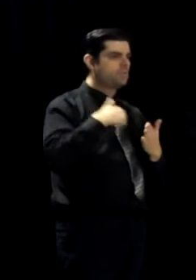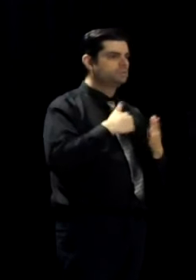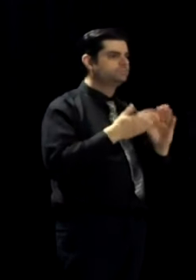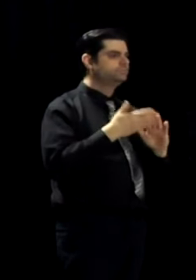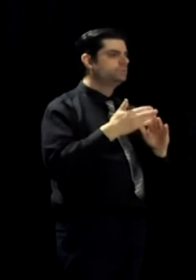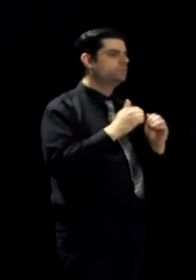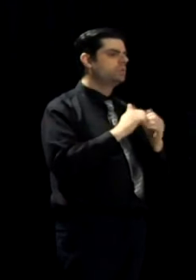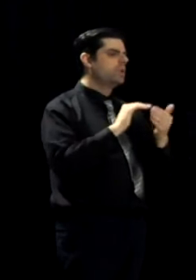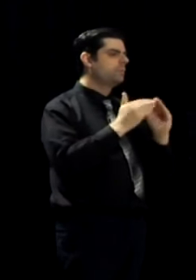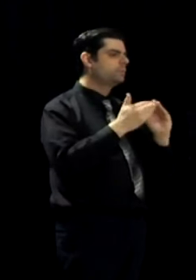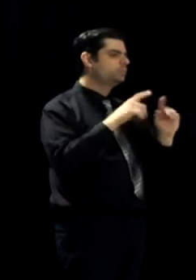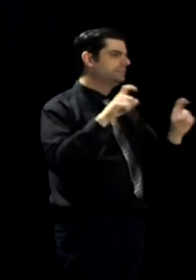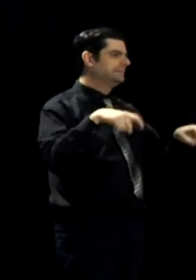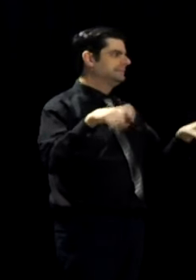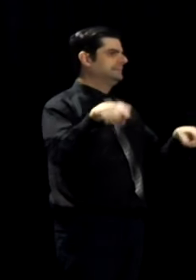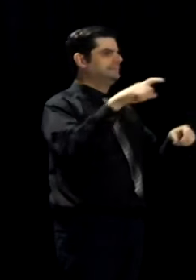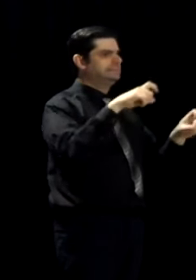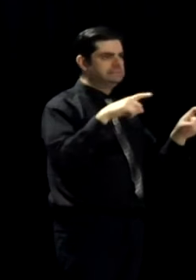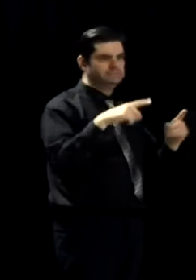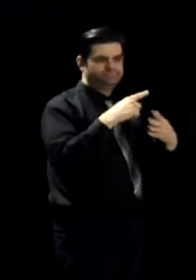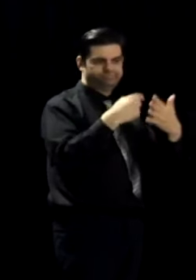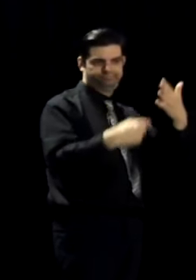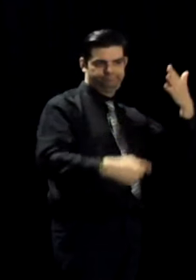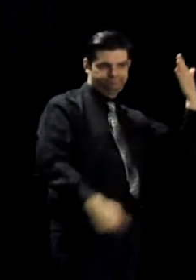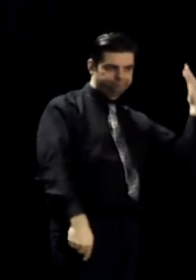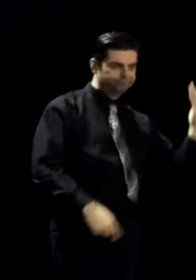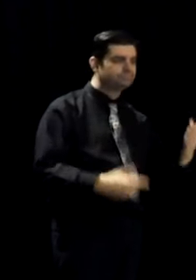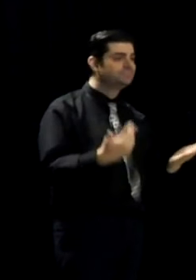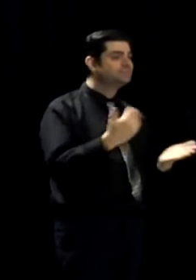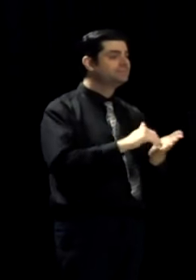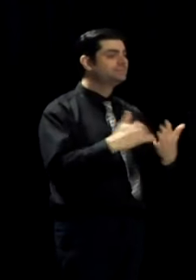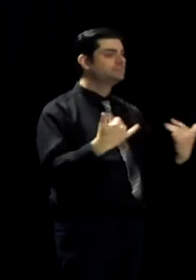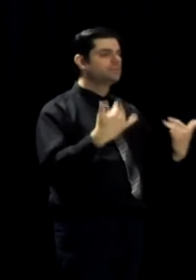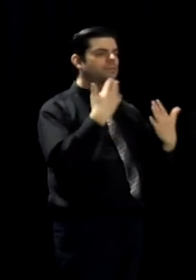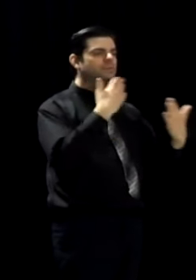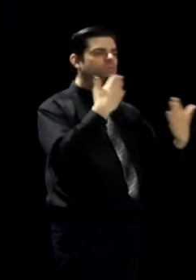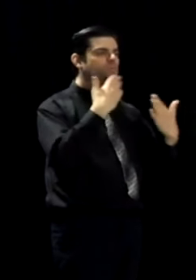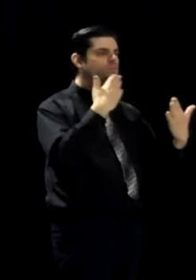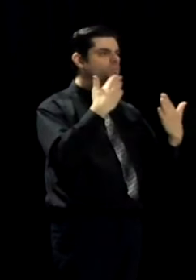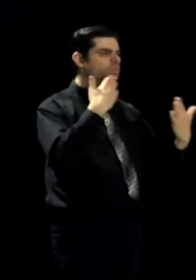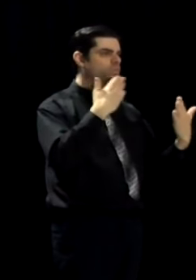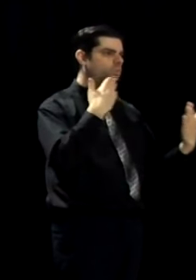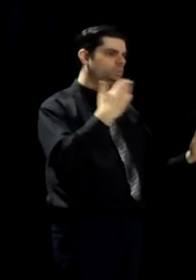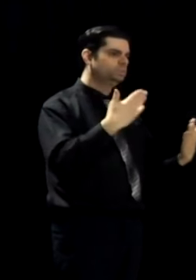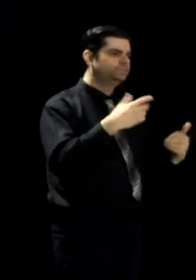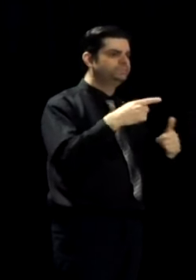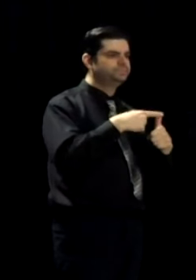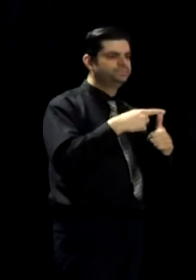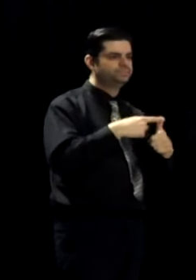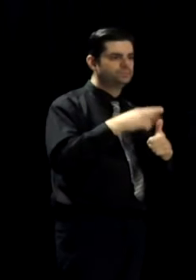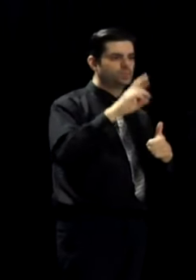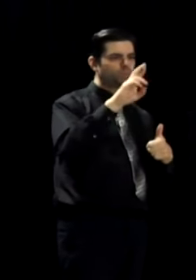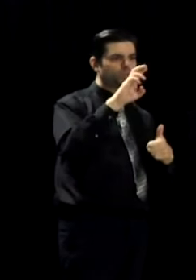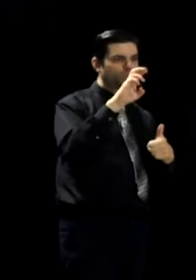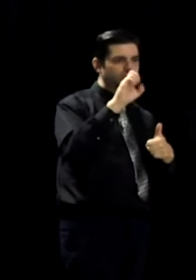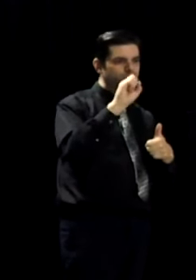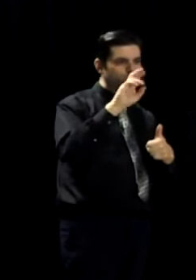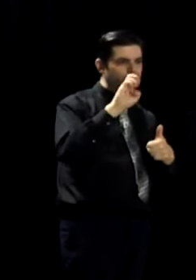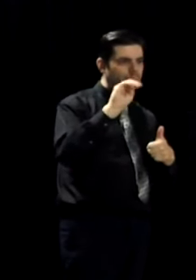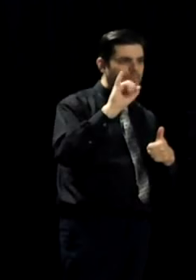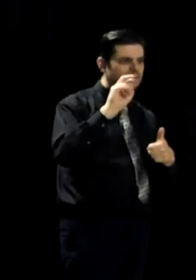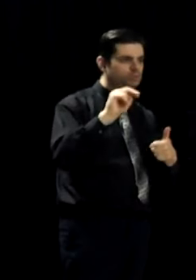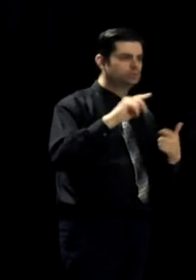community. Again, I want to thank these organizations, the Rescue Mission, Syracuse University, Lemoyne